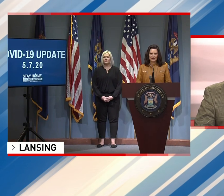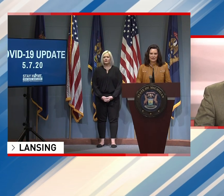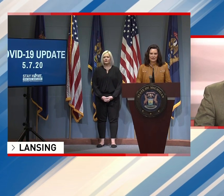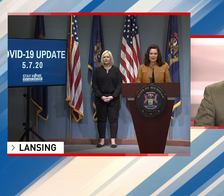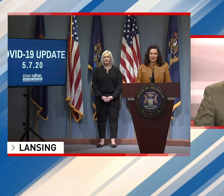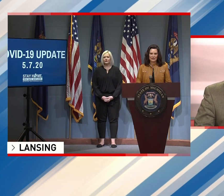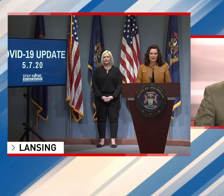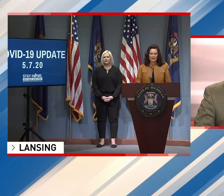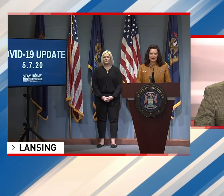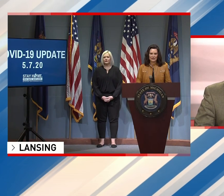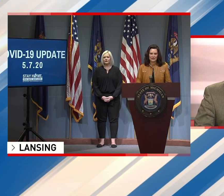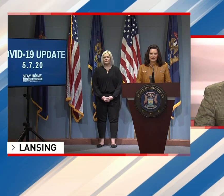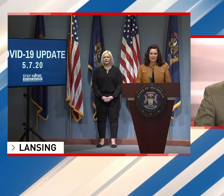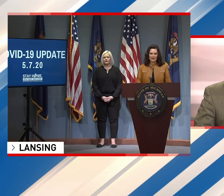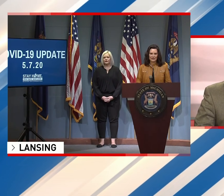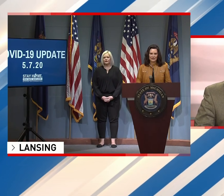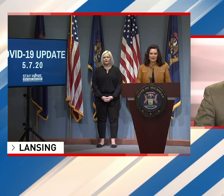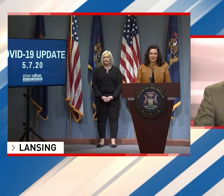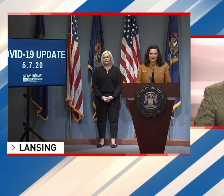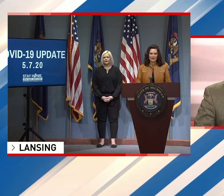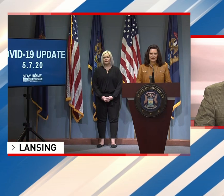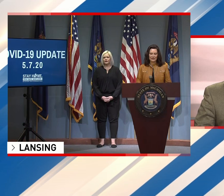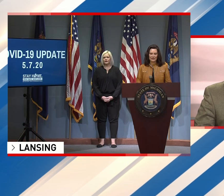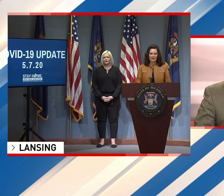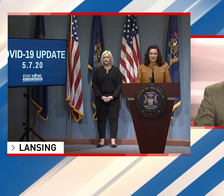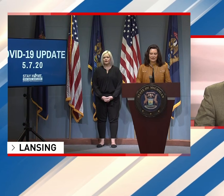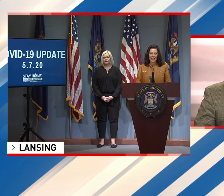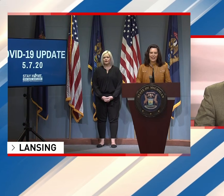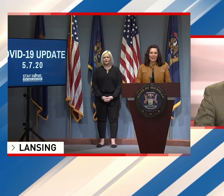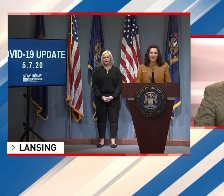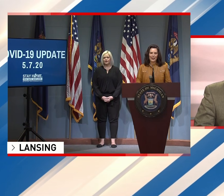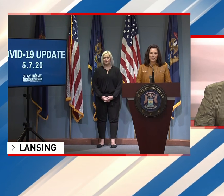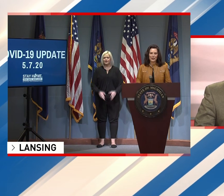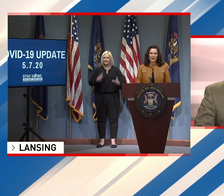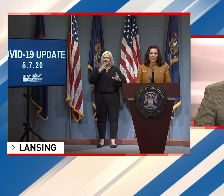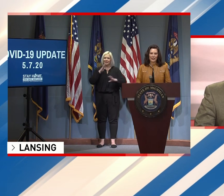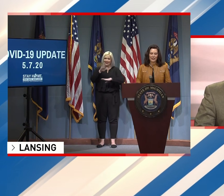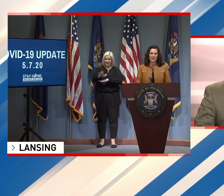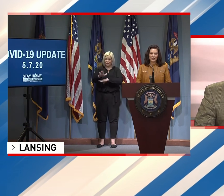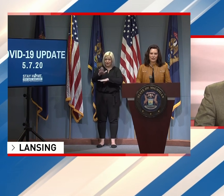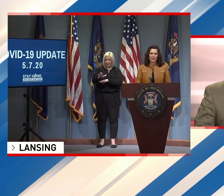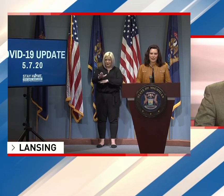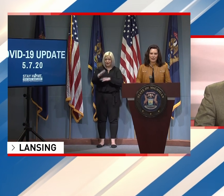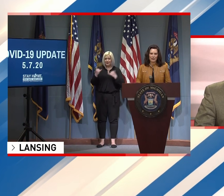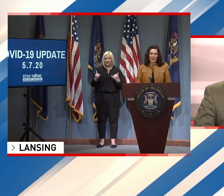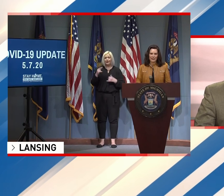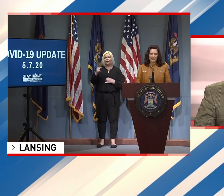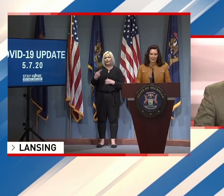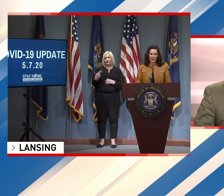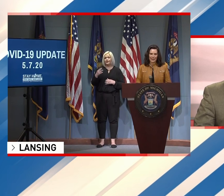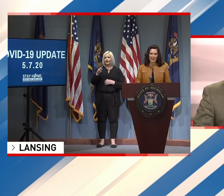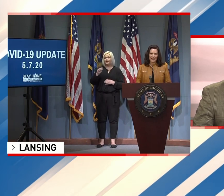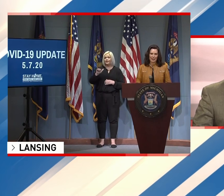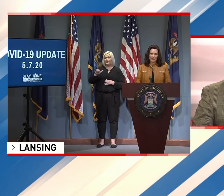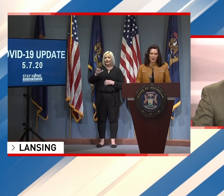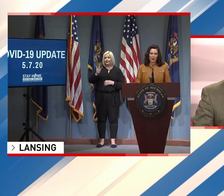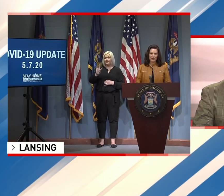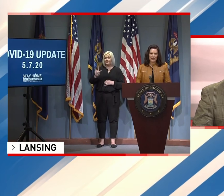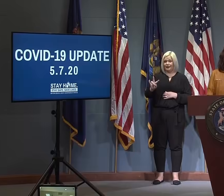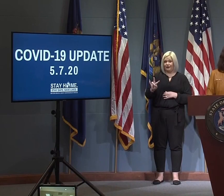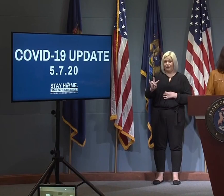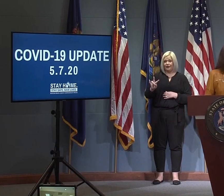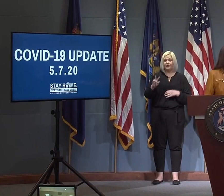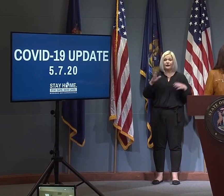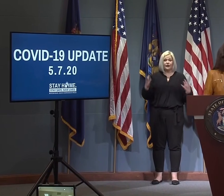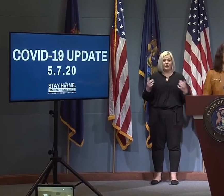podium. She is about ready to begin here. Good afternoon. It is Thursday. There she is. So let's take you live. I'm joined